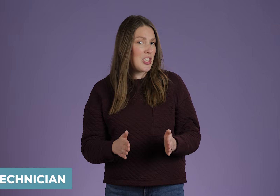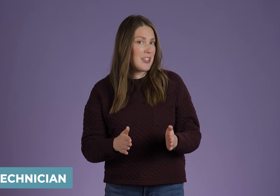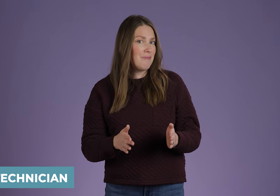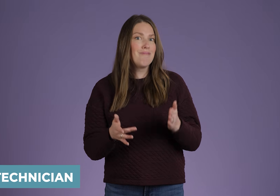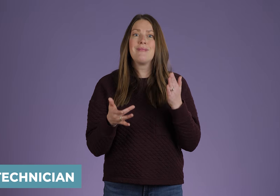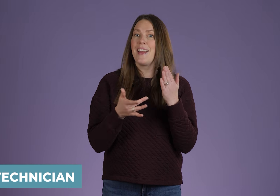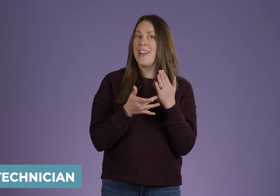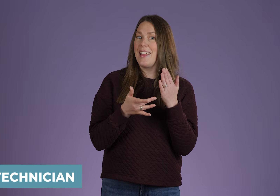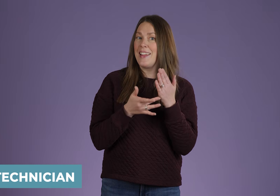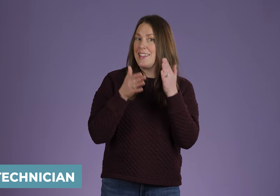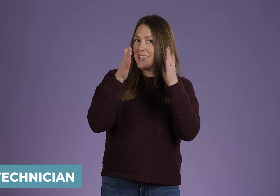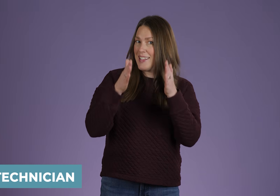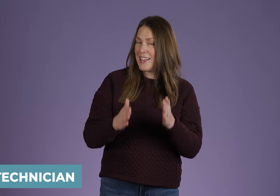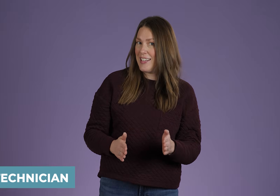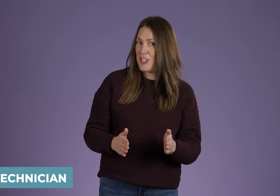Technician. Technician.